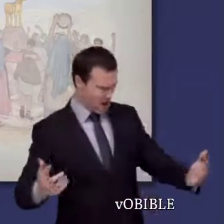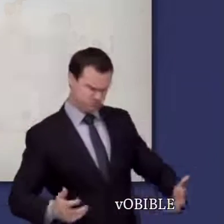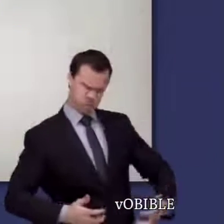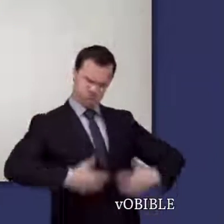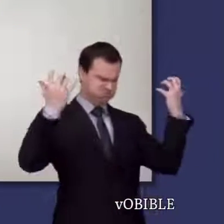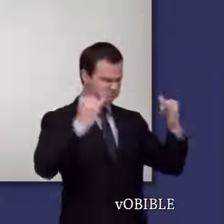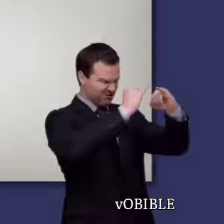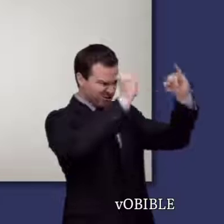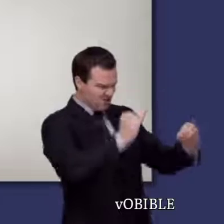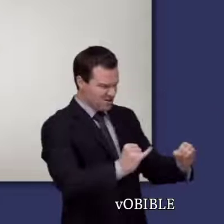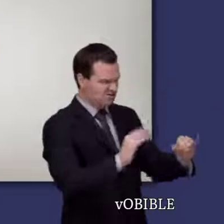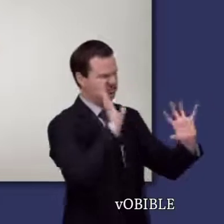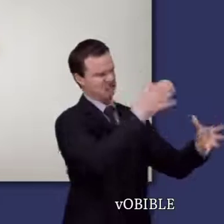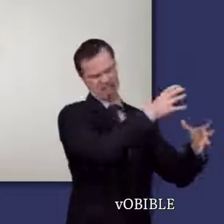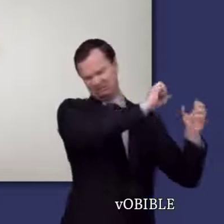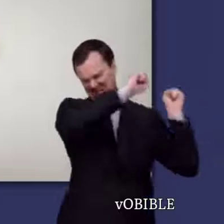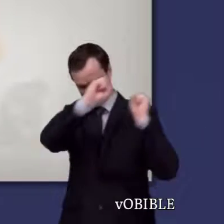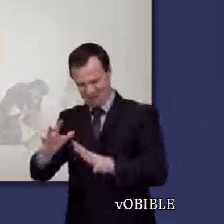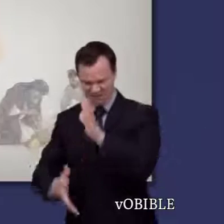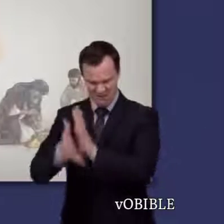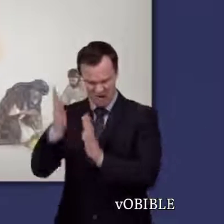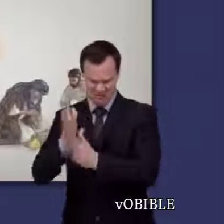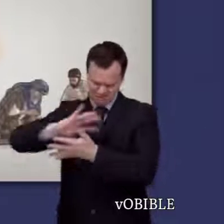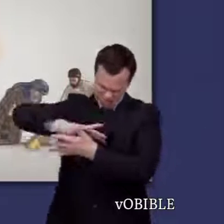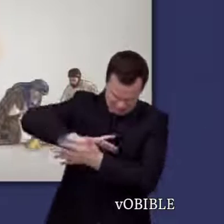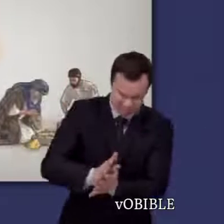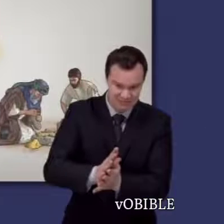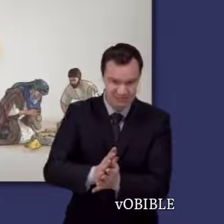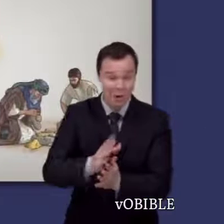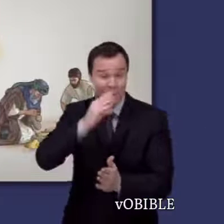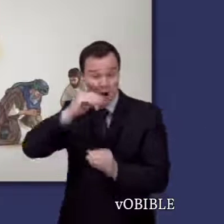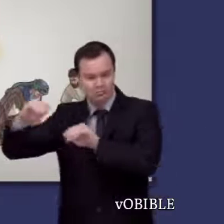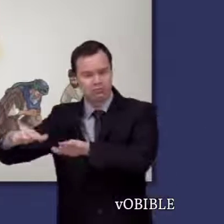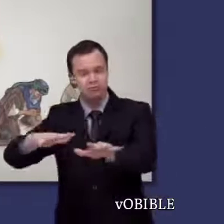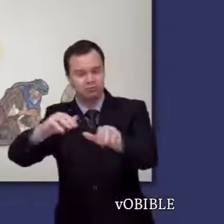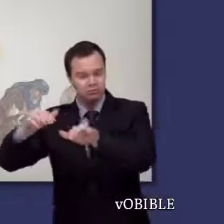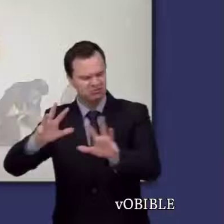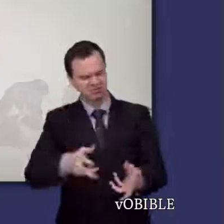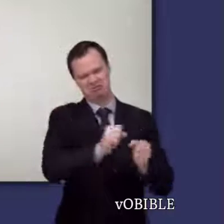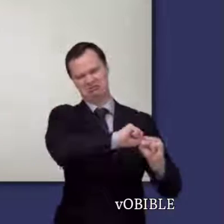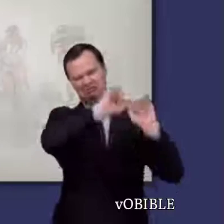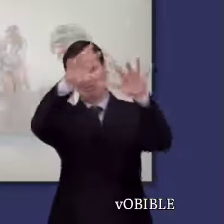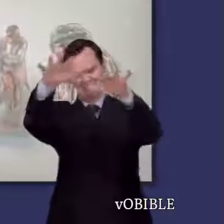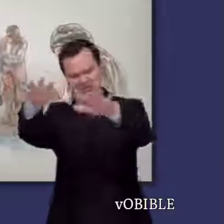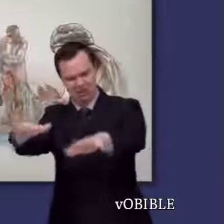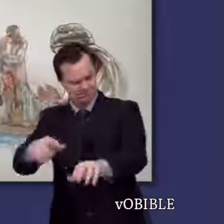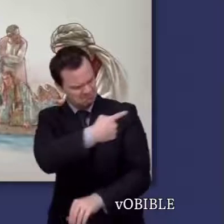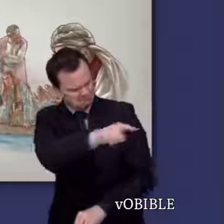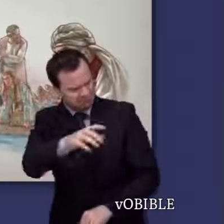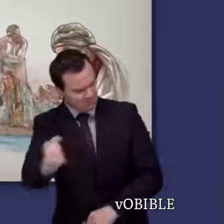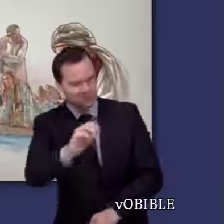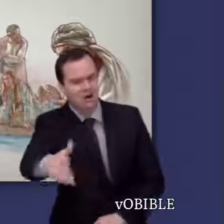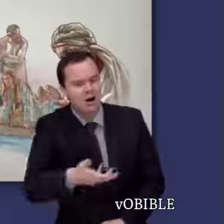singing. When Moses returns, he burns and crushes the idol, scatters the powder on the water, and